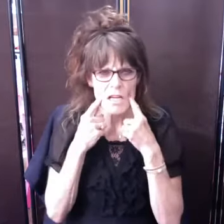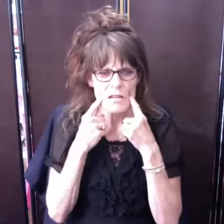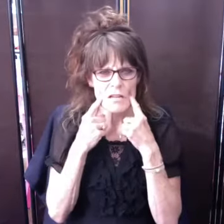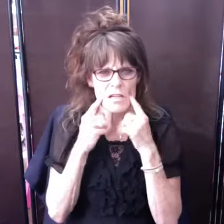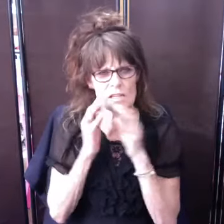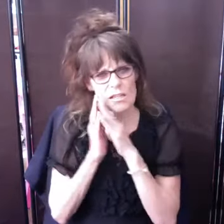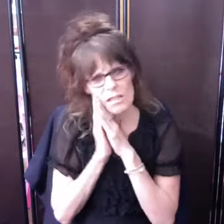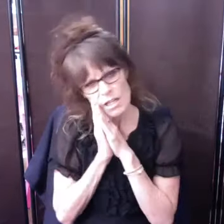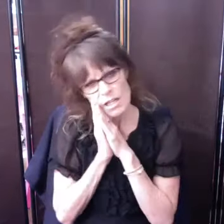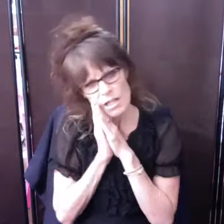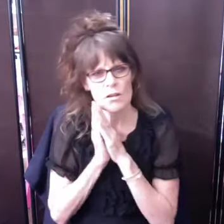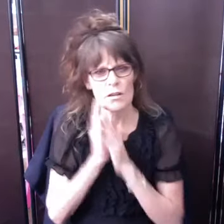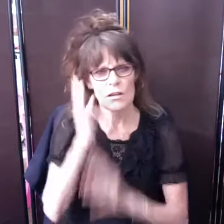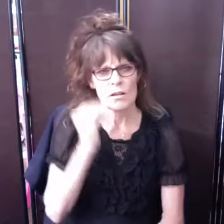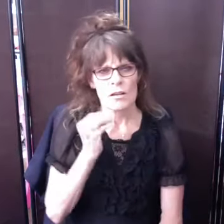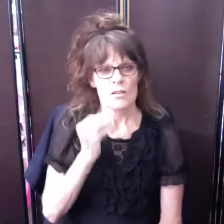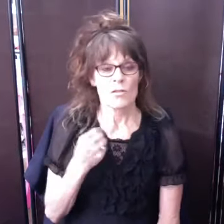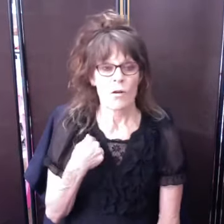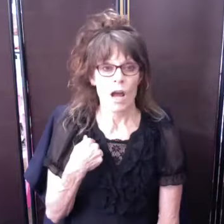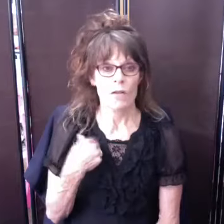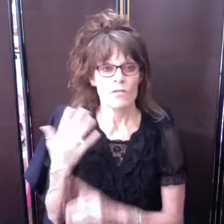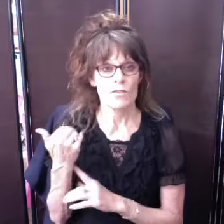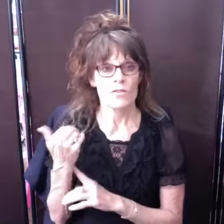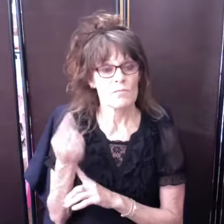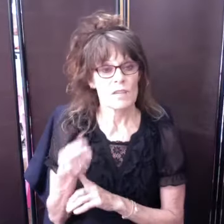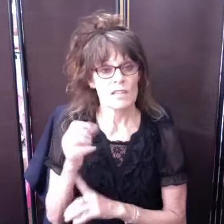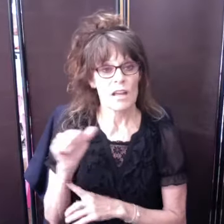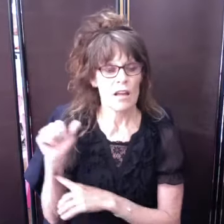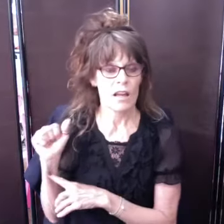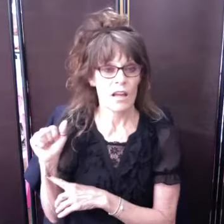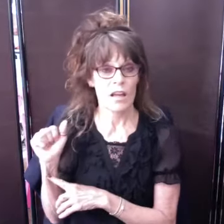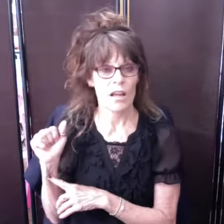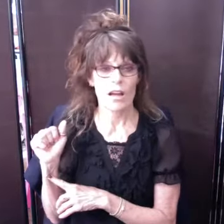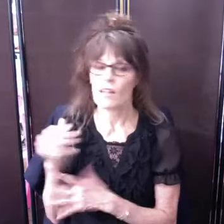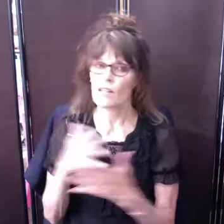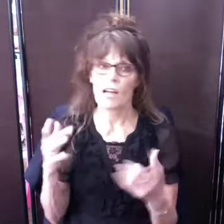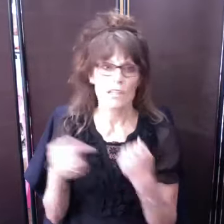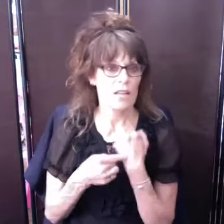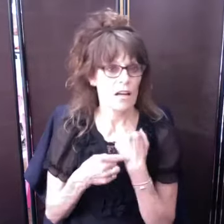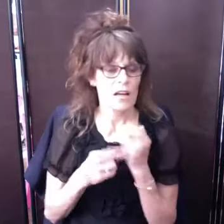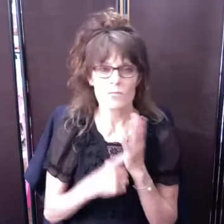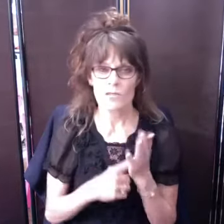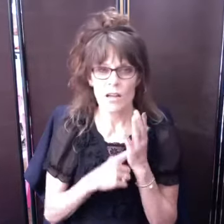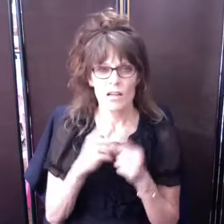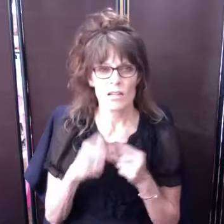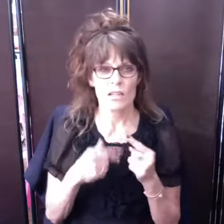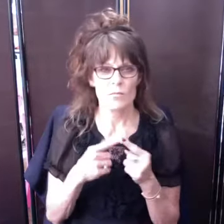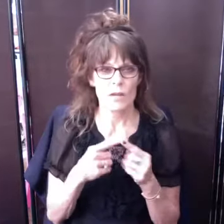So I've spent 15 minutes in a meeting of Alcoholics Anonymous, spending a lot of time talking about stuff happened long before I took my first drink, not so I